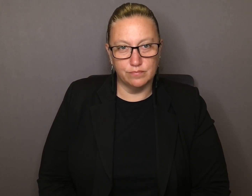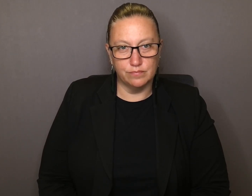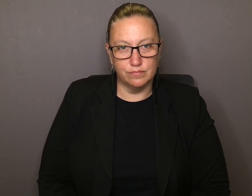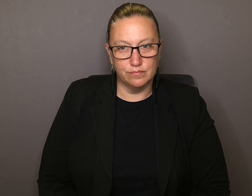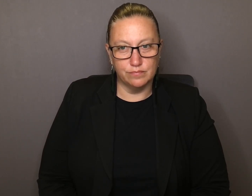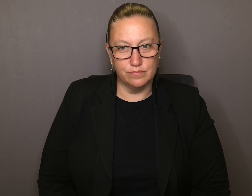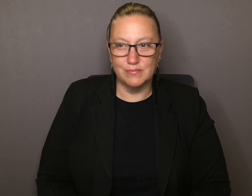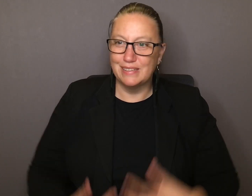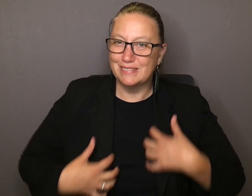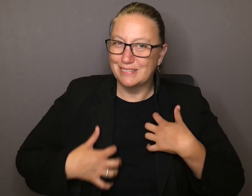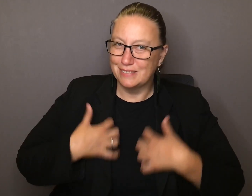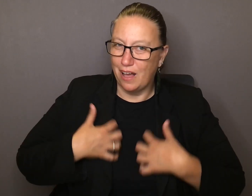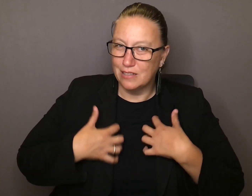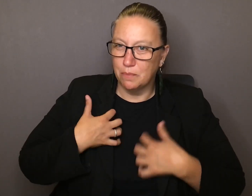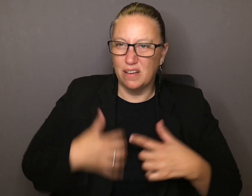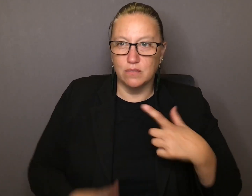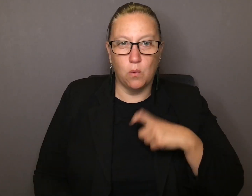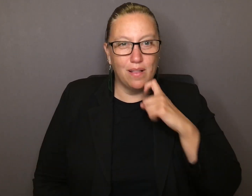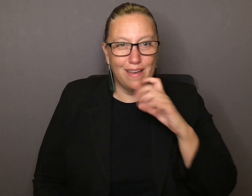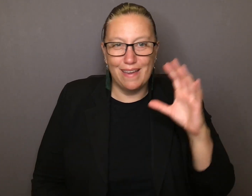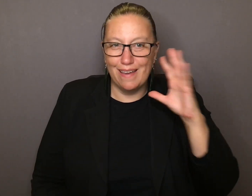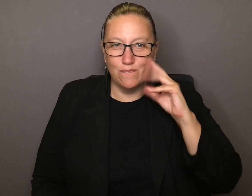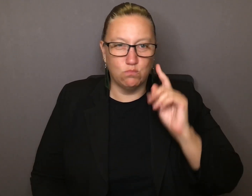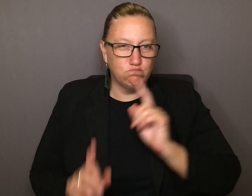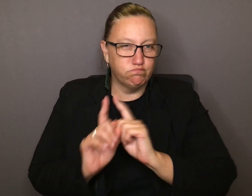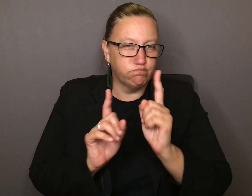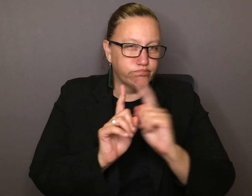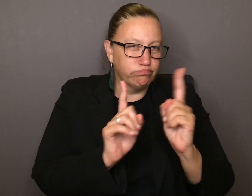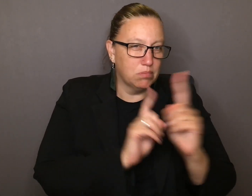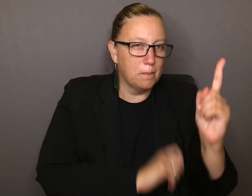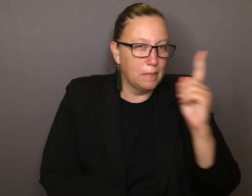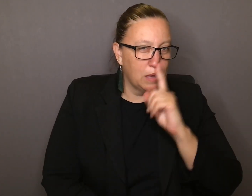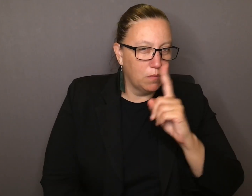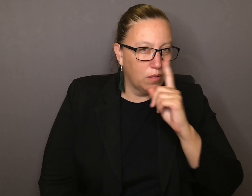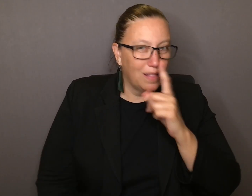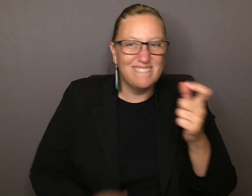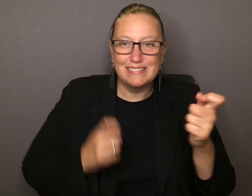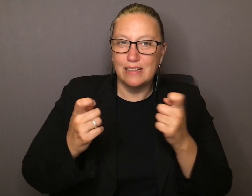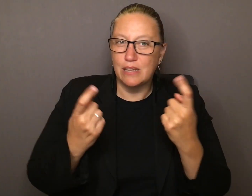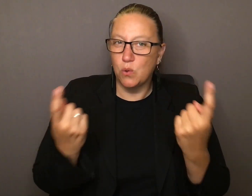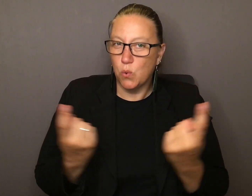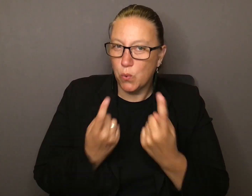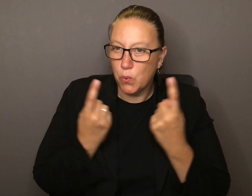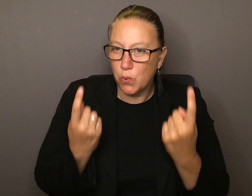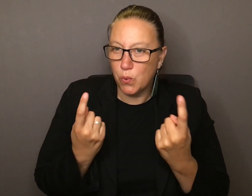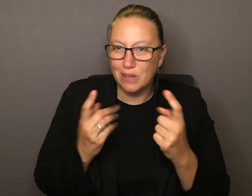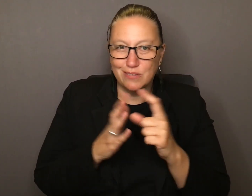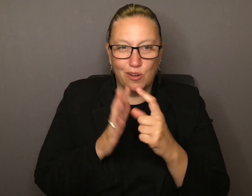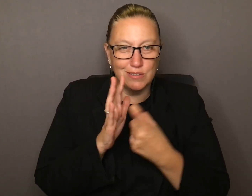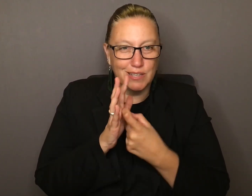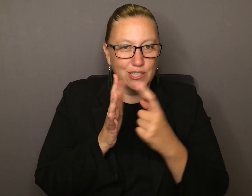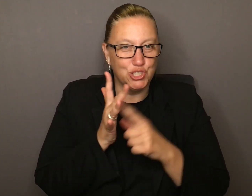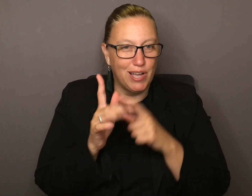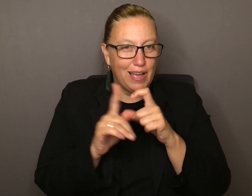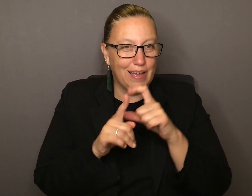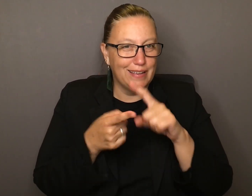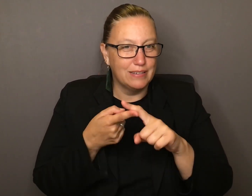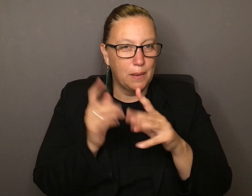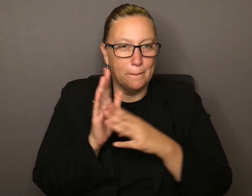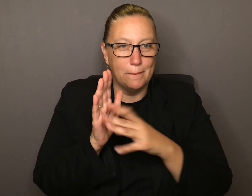excited because we're going to hear from so many different people. And our facilitator is Dr. Jade McEwan, who is on our